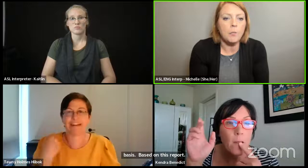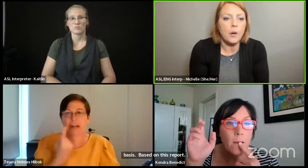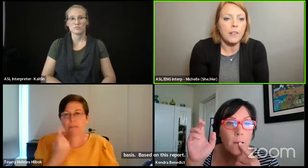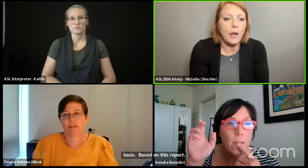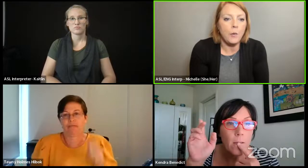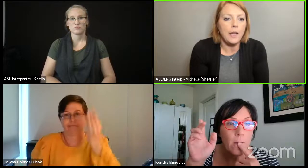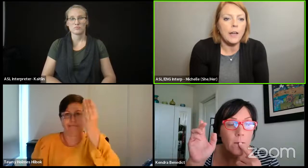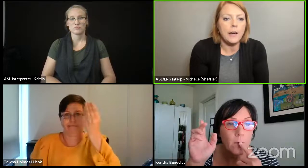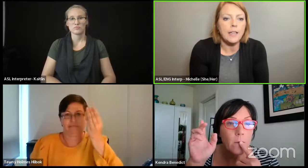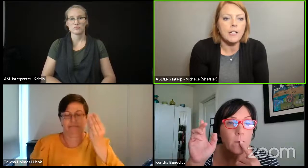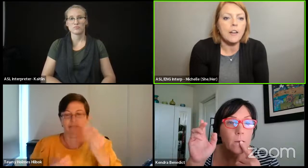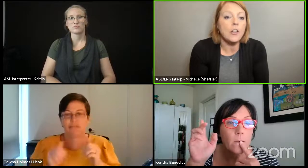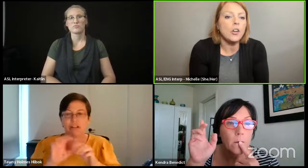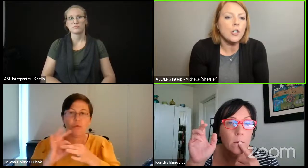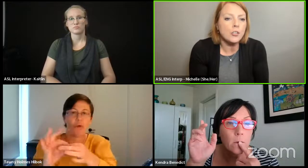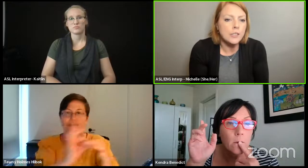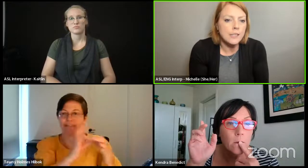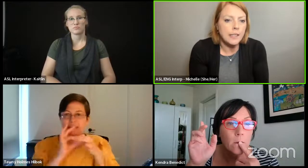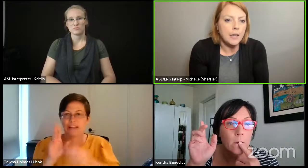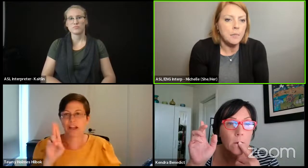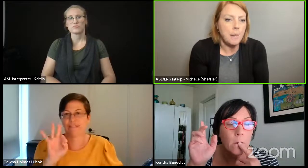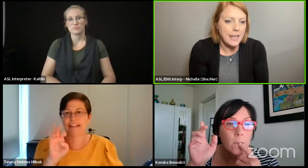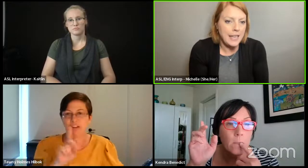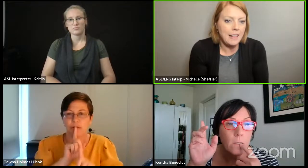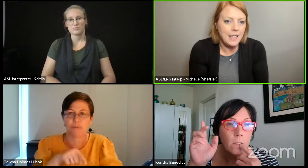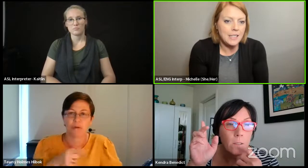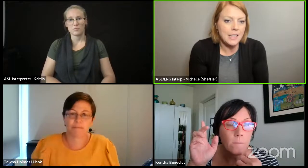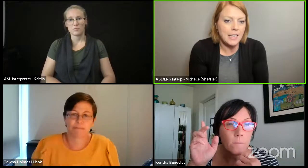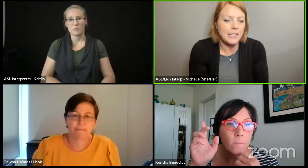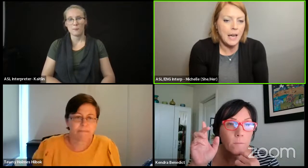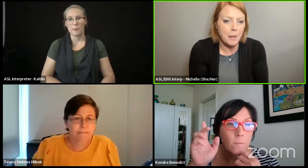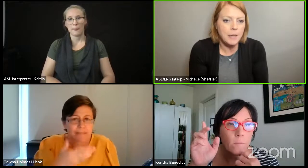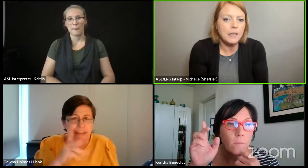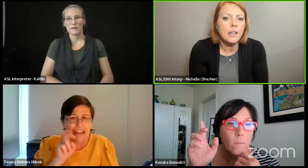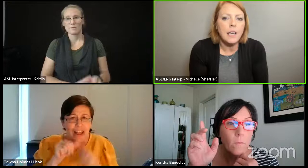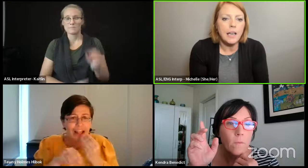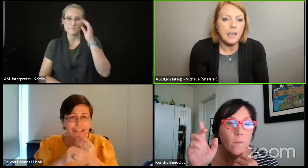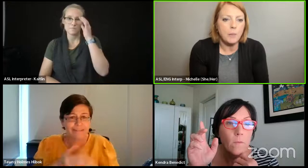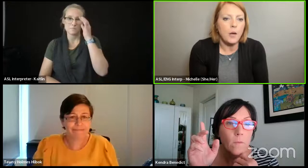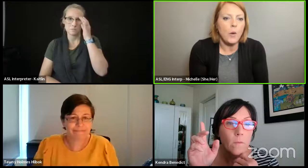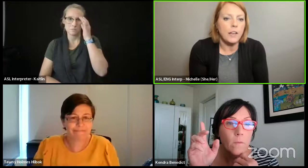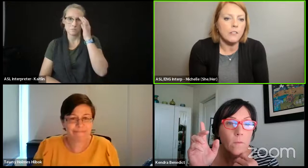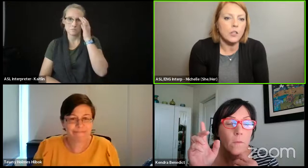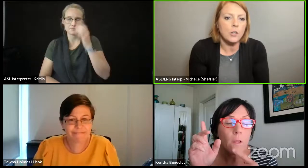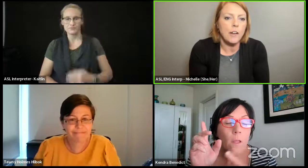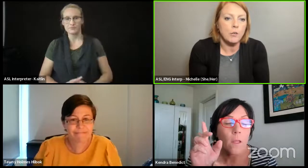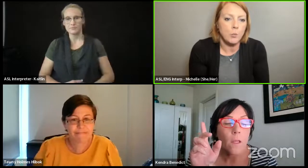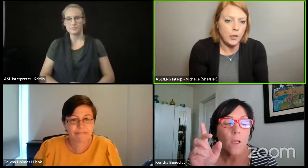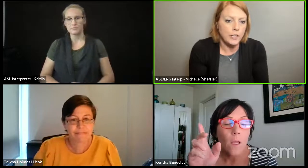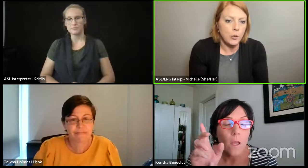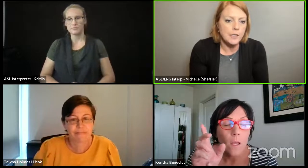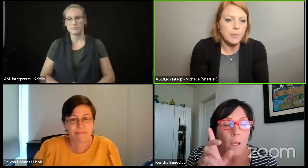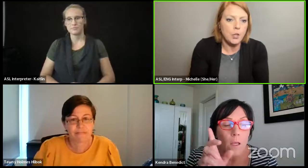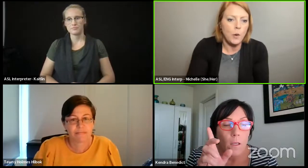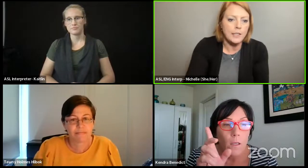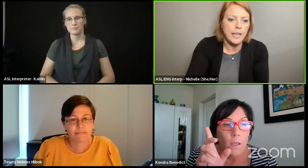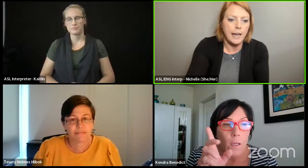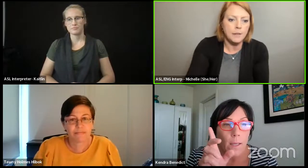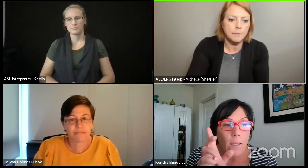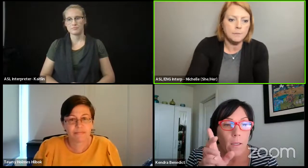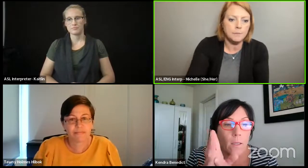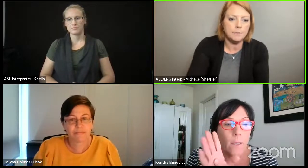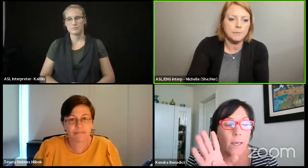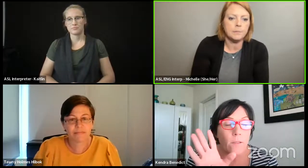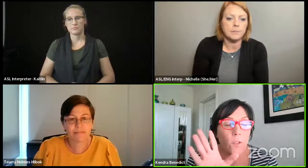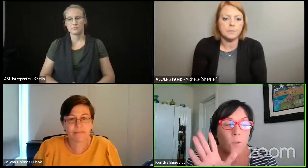it's important that we identify the urgency in making these things happen by way of a unified report. And you had something you wanted to